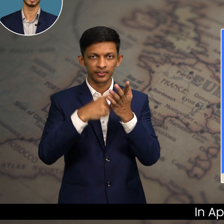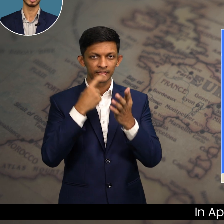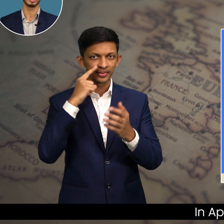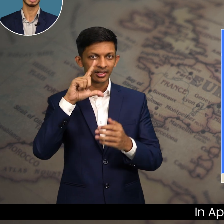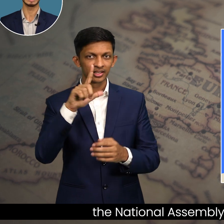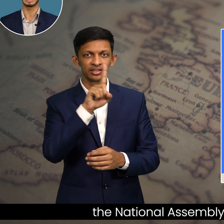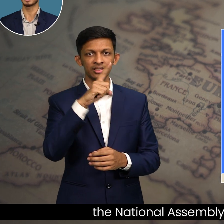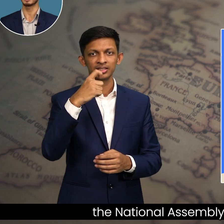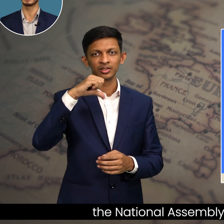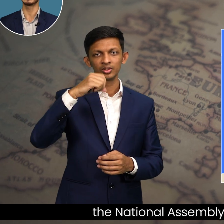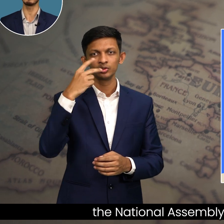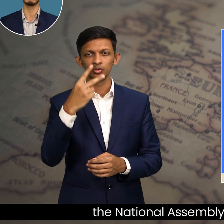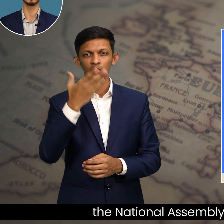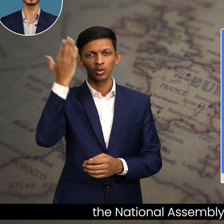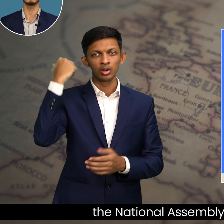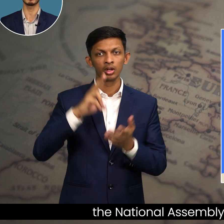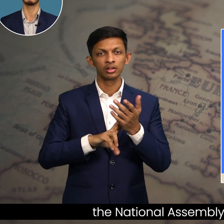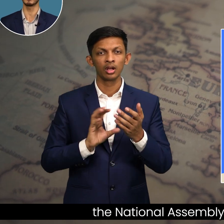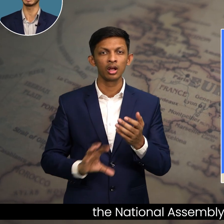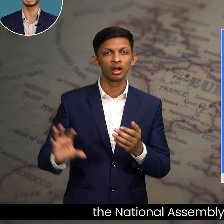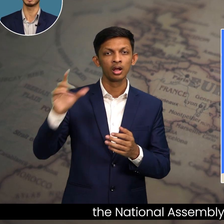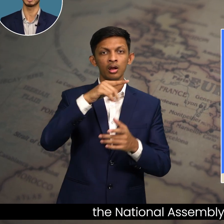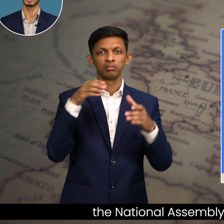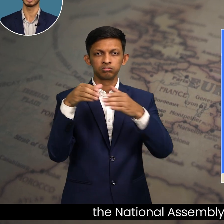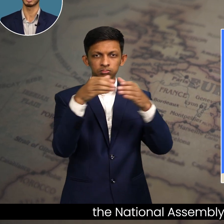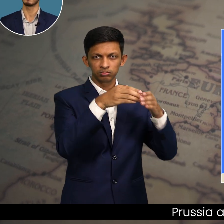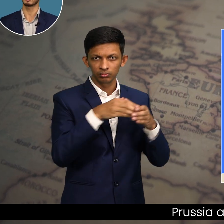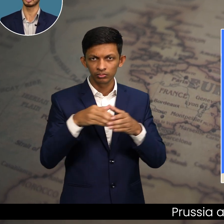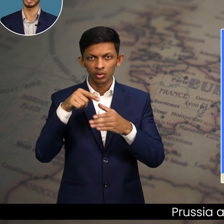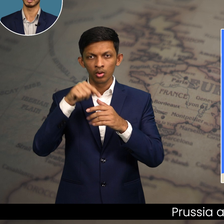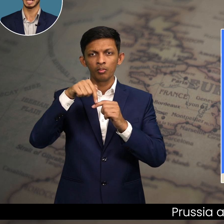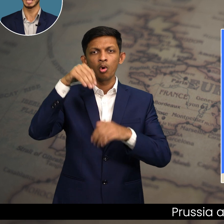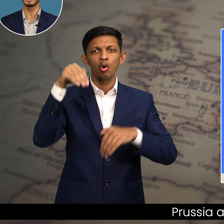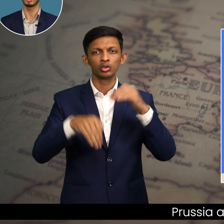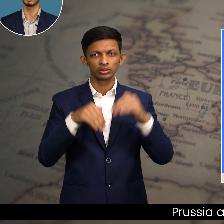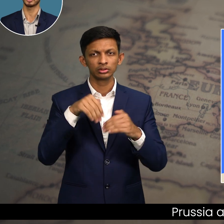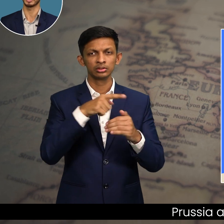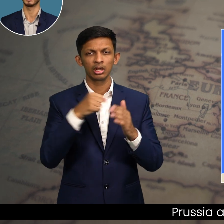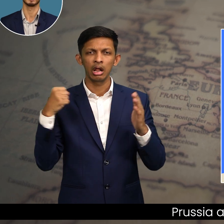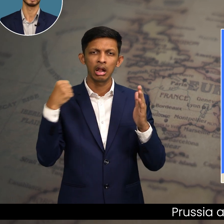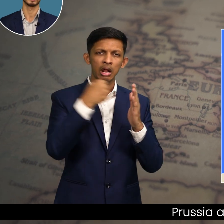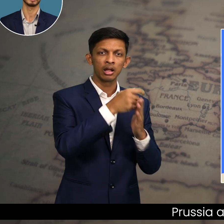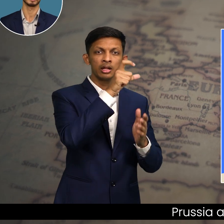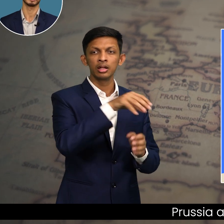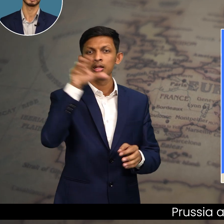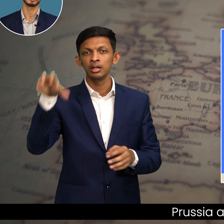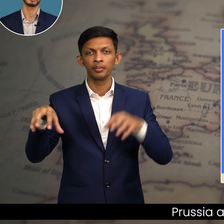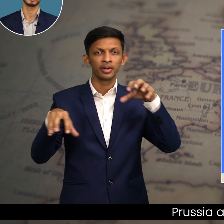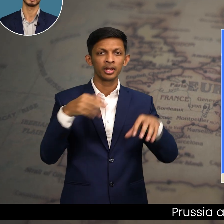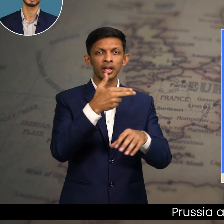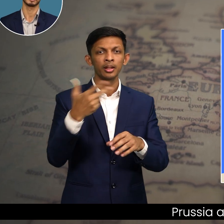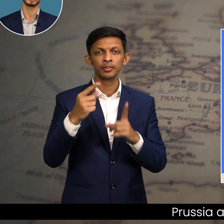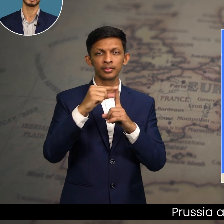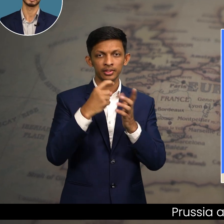1792, the National Assembly voted for a war against Prussia and Austria.